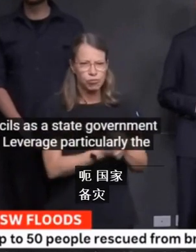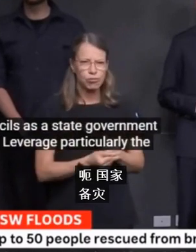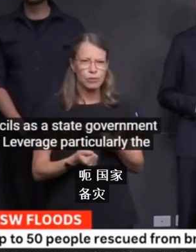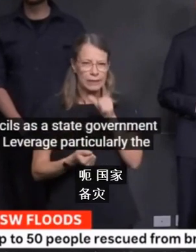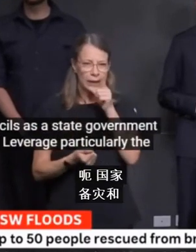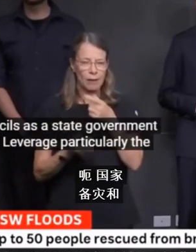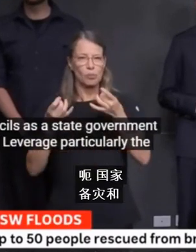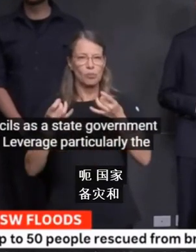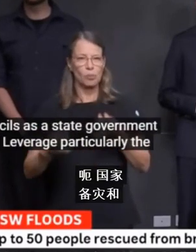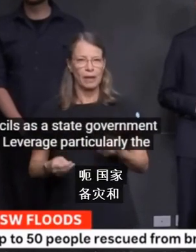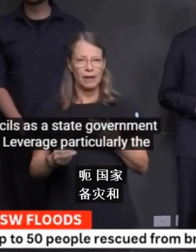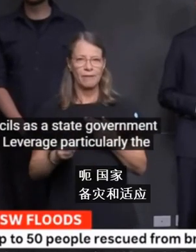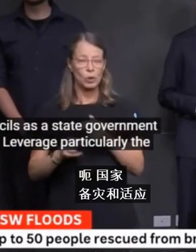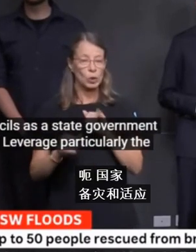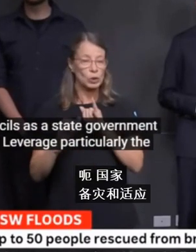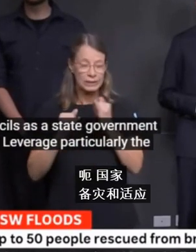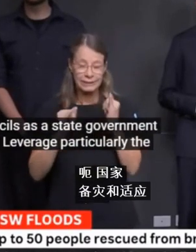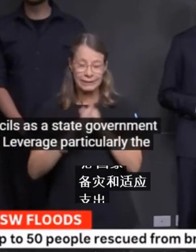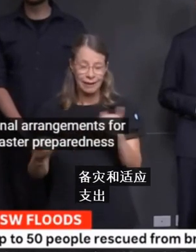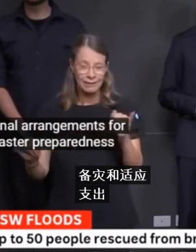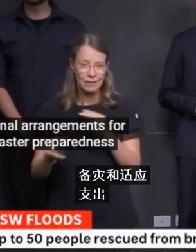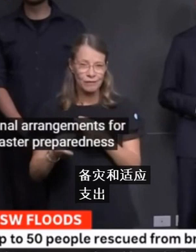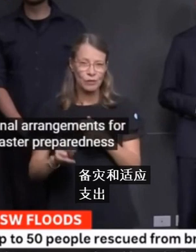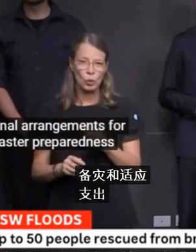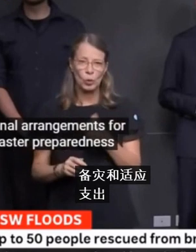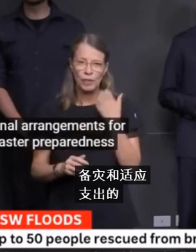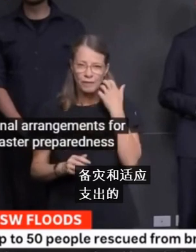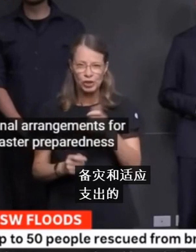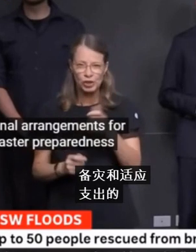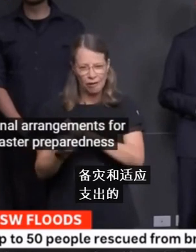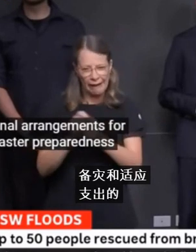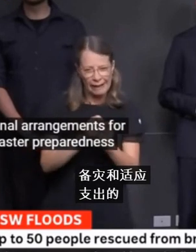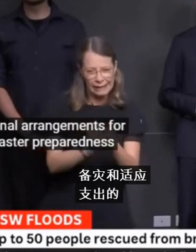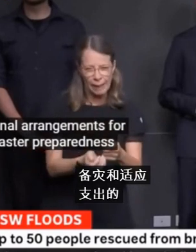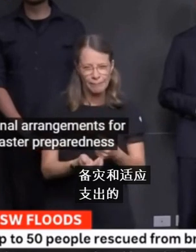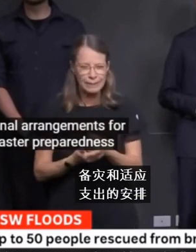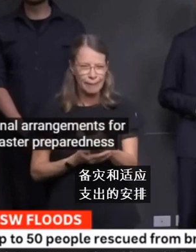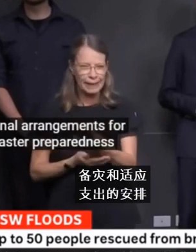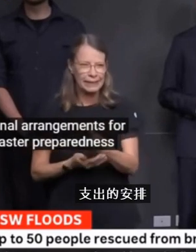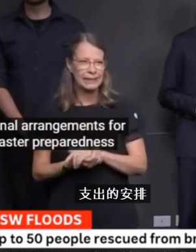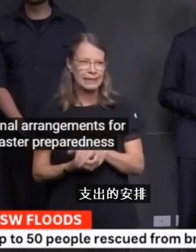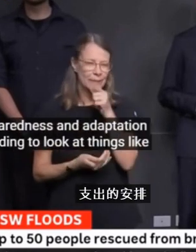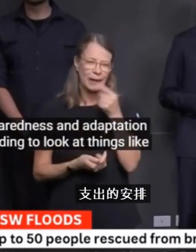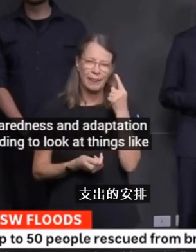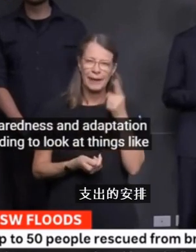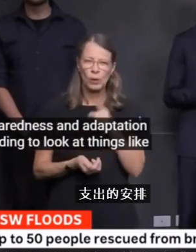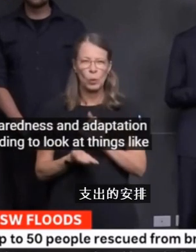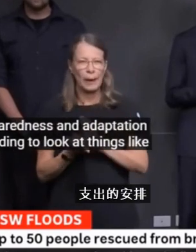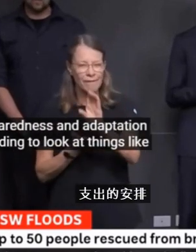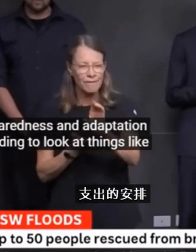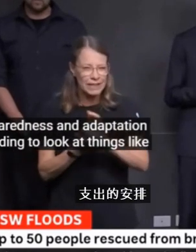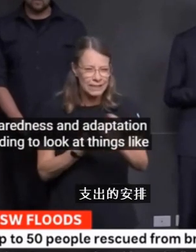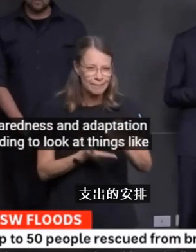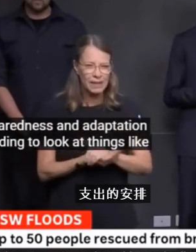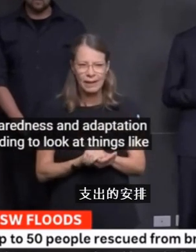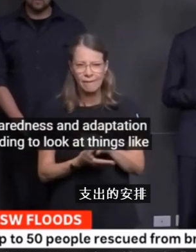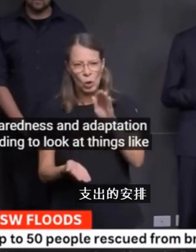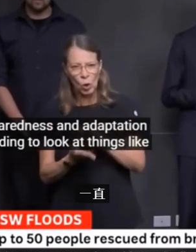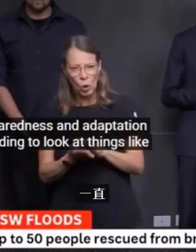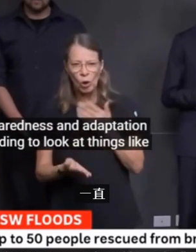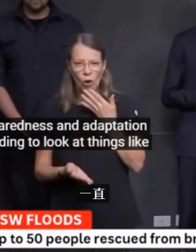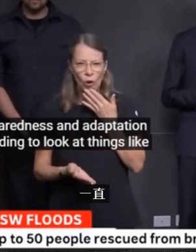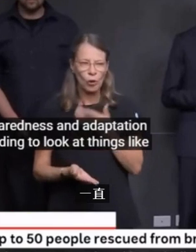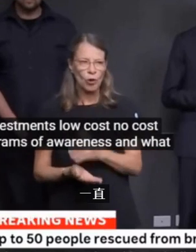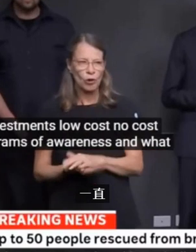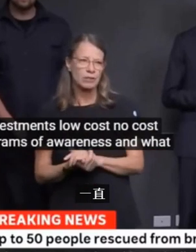disaster preparedness and adaptation spending to look at things like investments, low-cost, no-cost